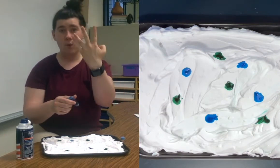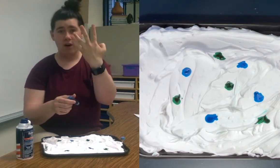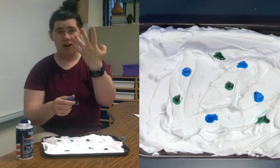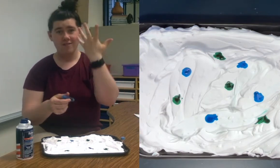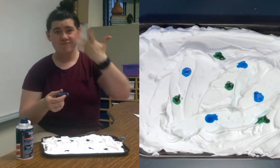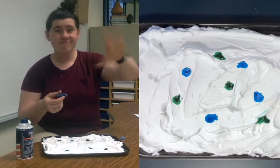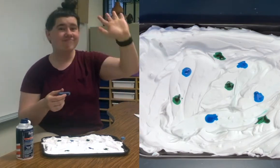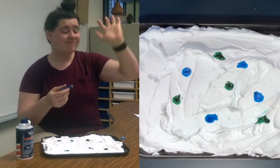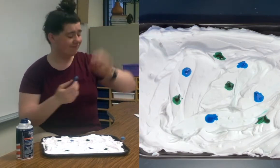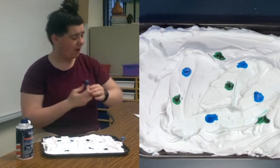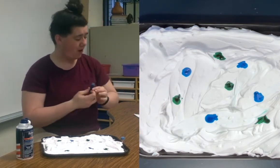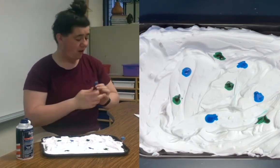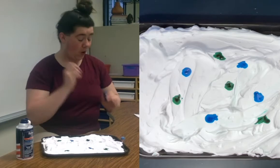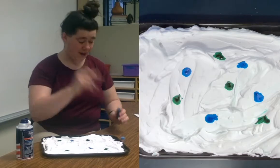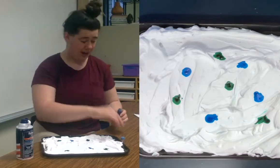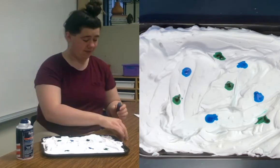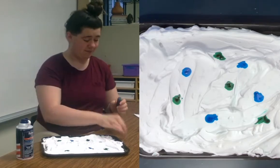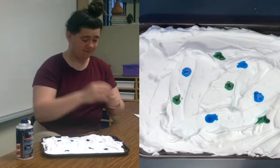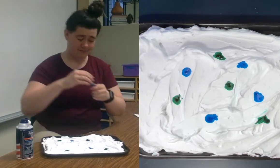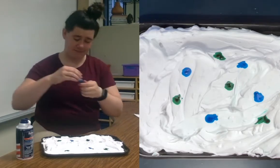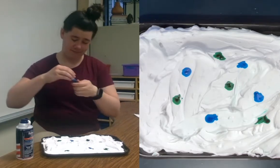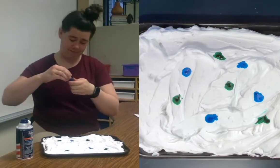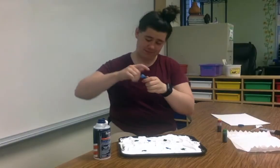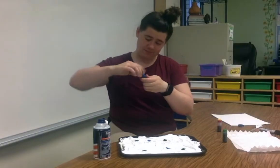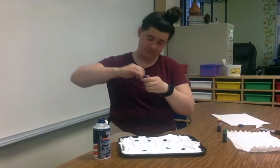1, 2, 3, 4. Okay.